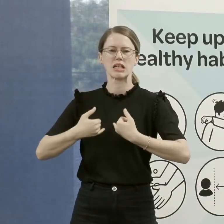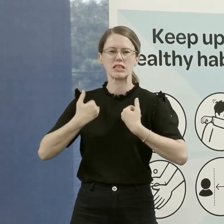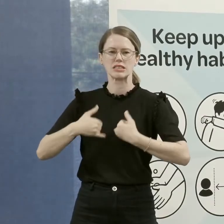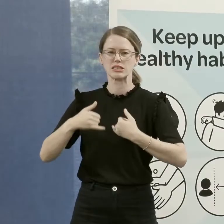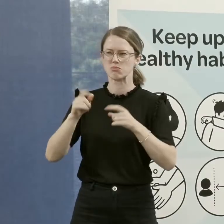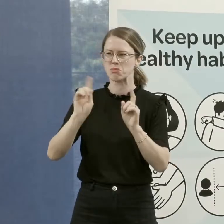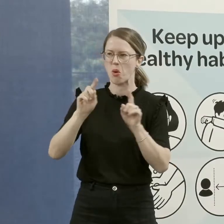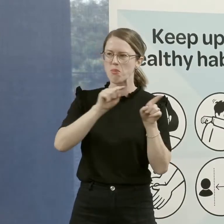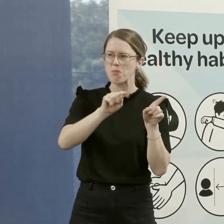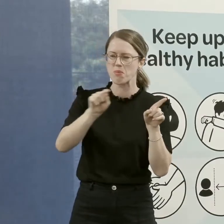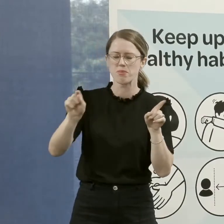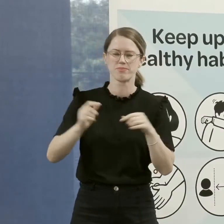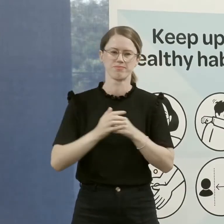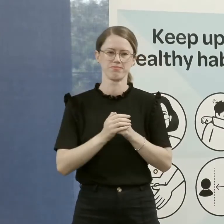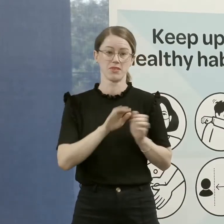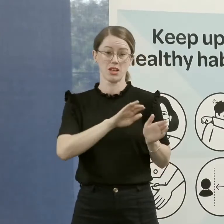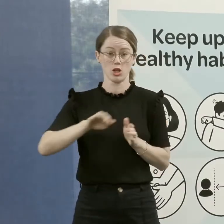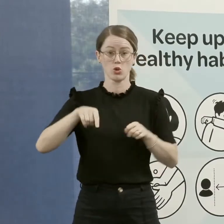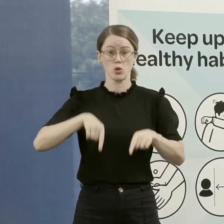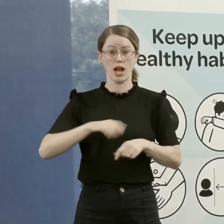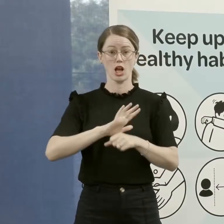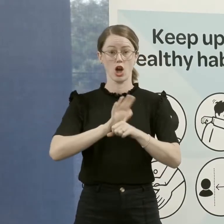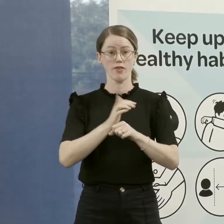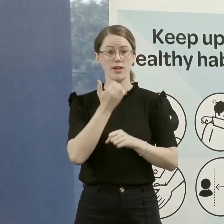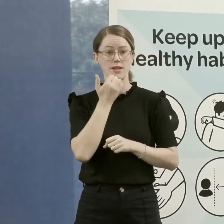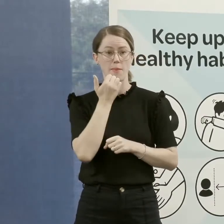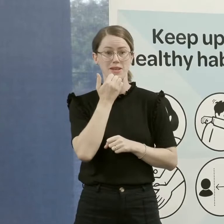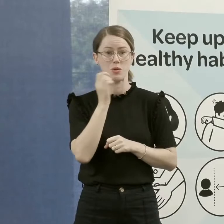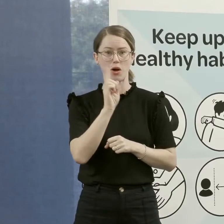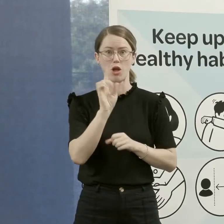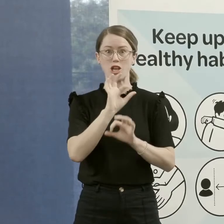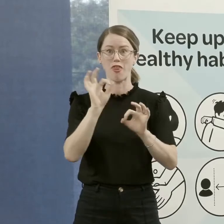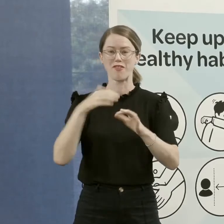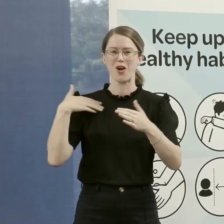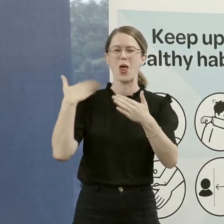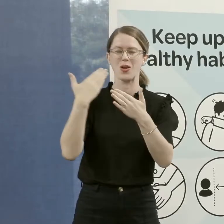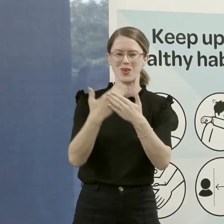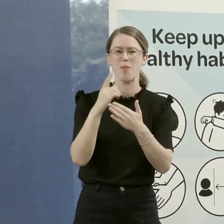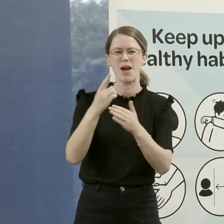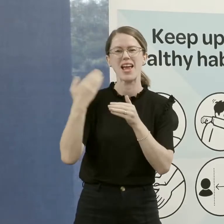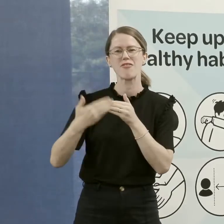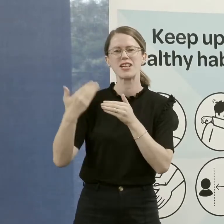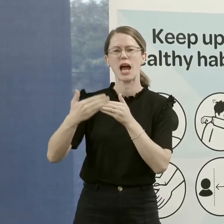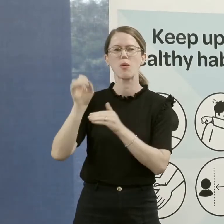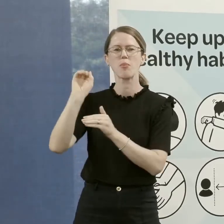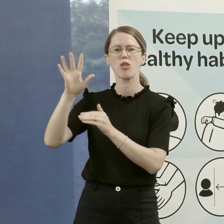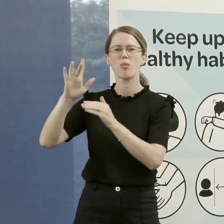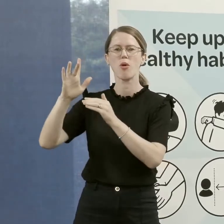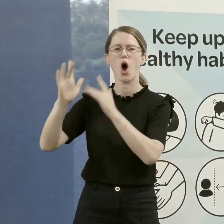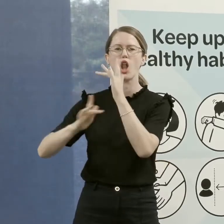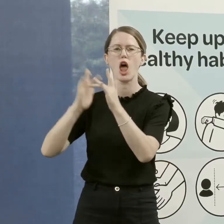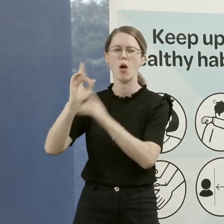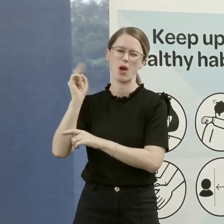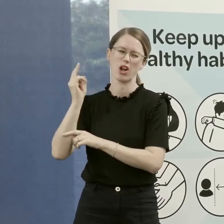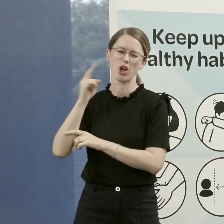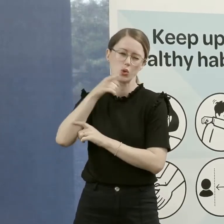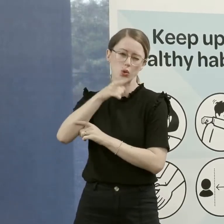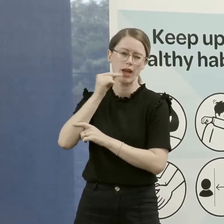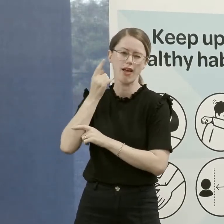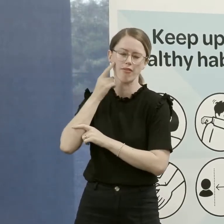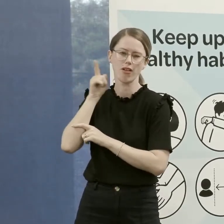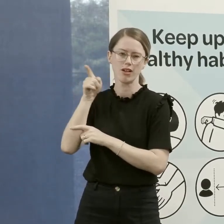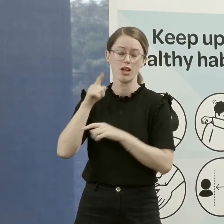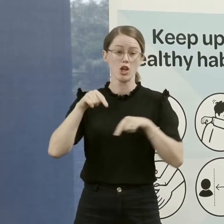perspective. I'll just start with today's case numbers. We haven't done this for a while. They come out in the 1 p.m. statement every day, but